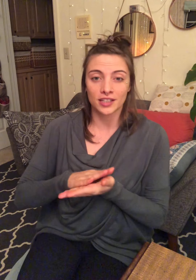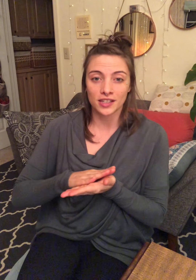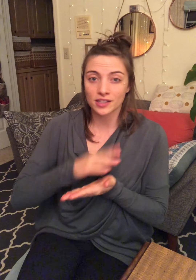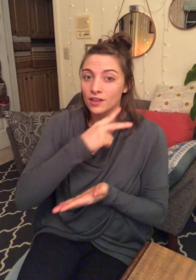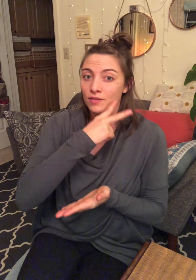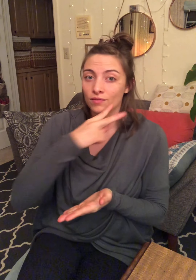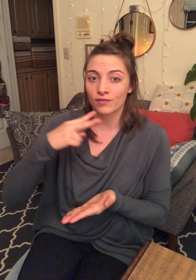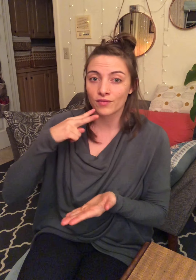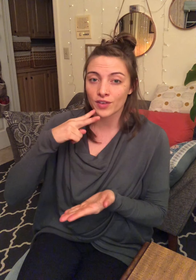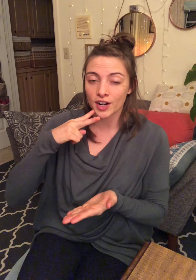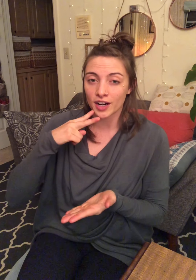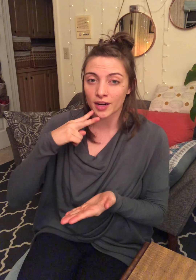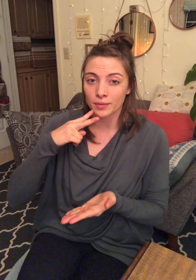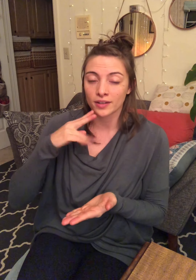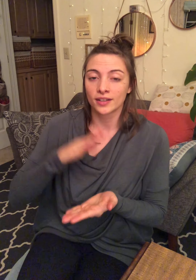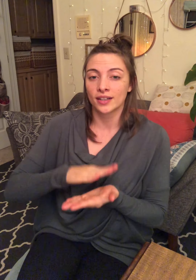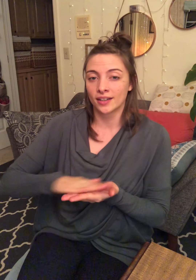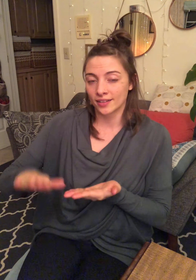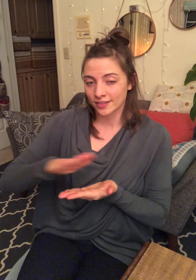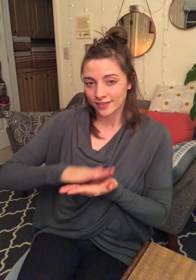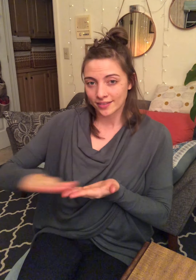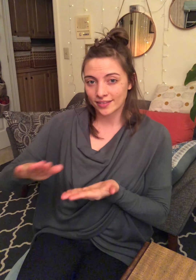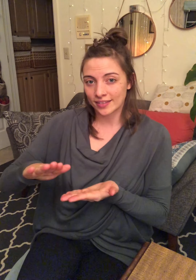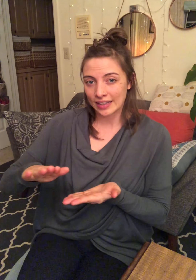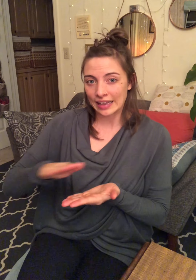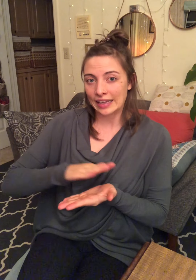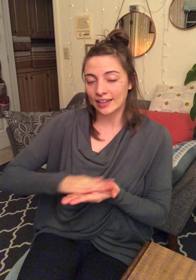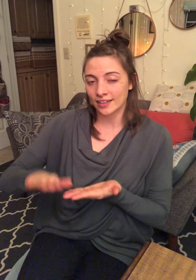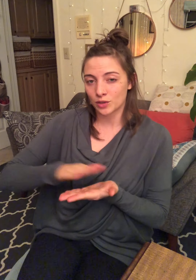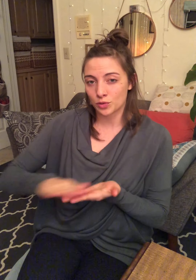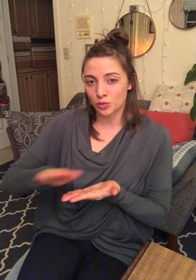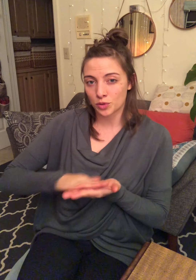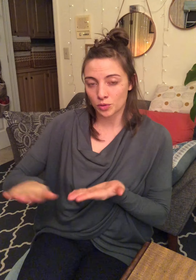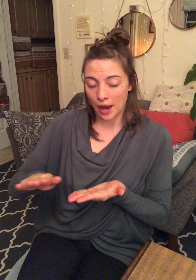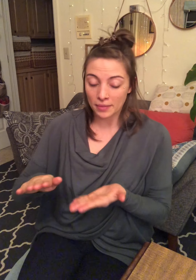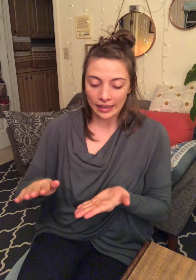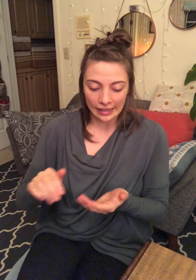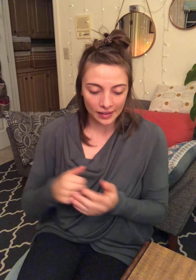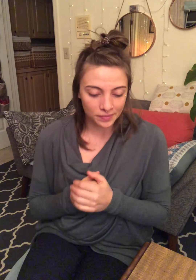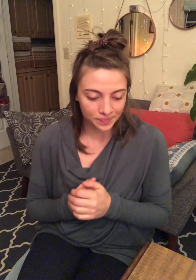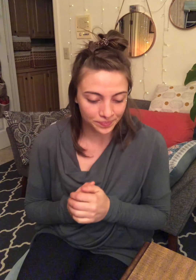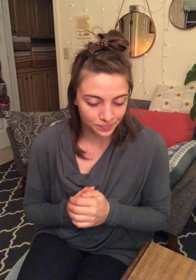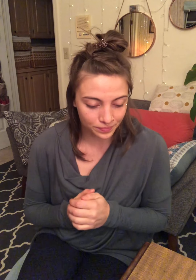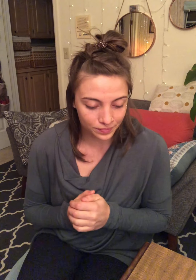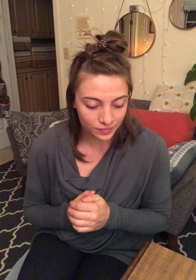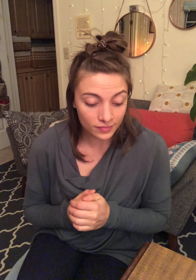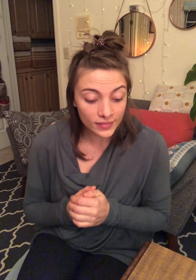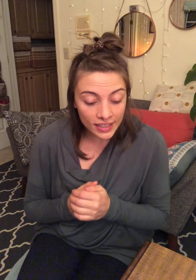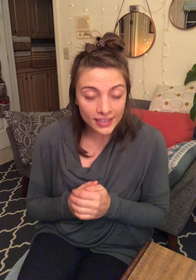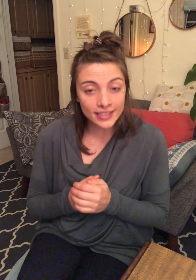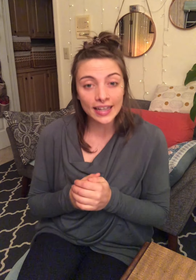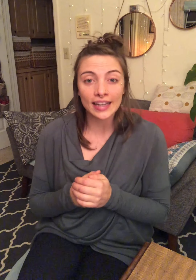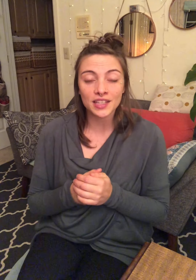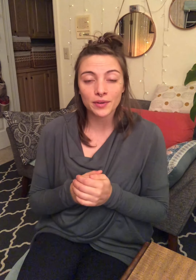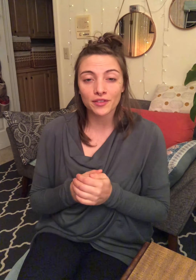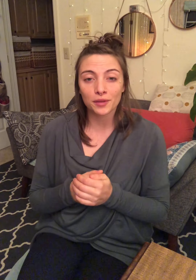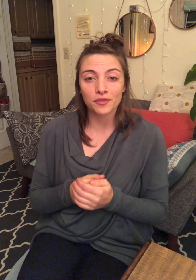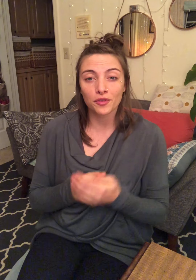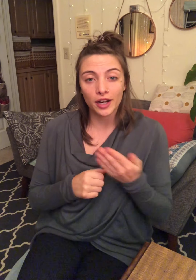is the verb, clean. I'm cleaning. Dance, we've learned before. Here's